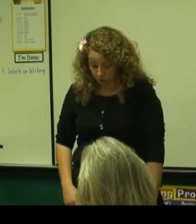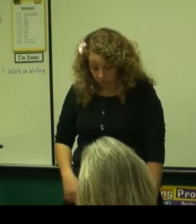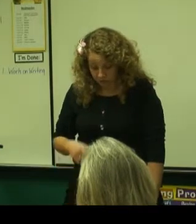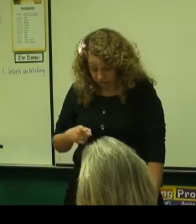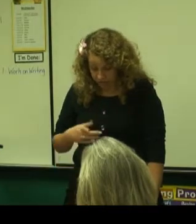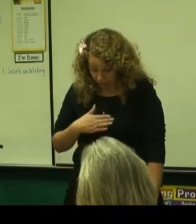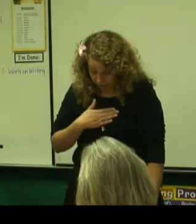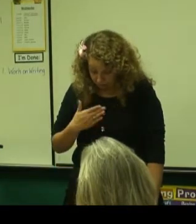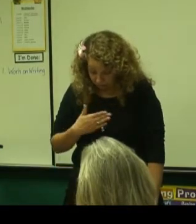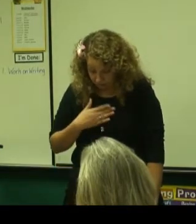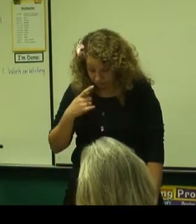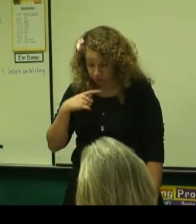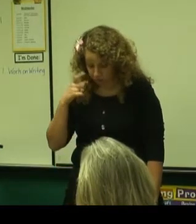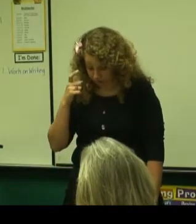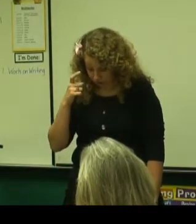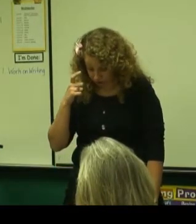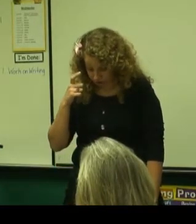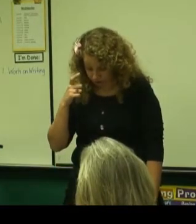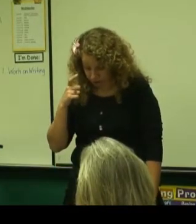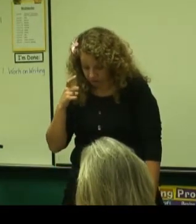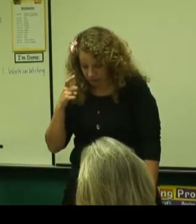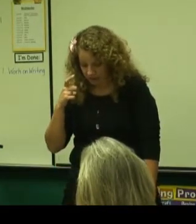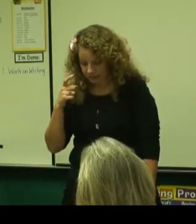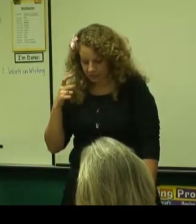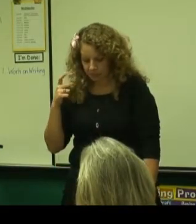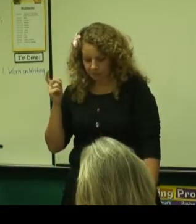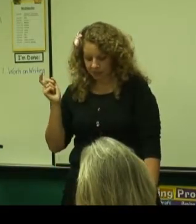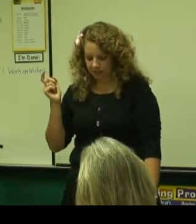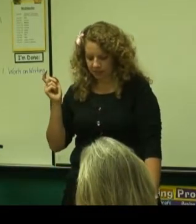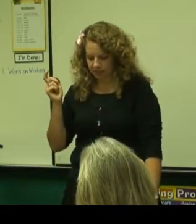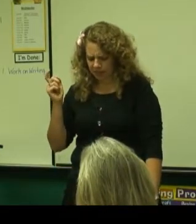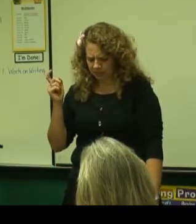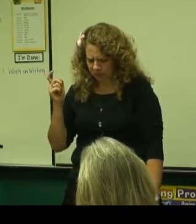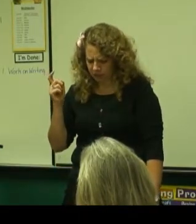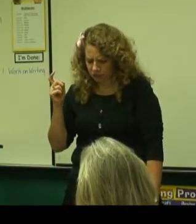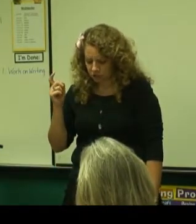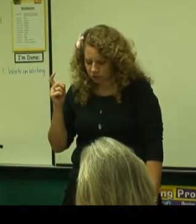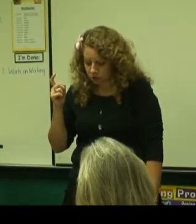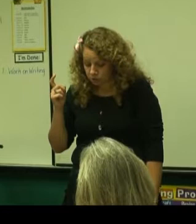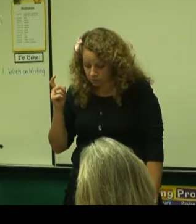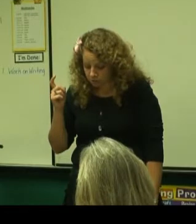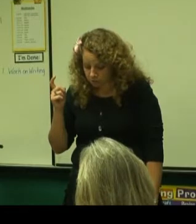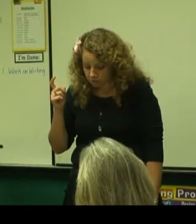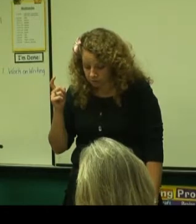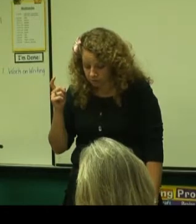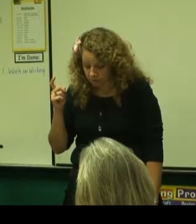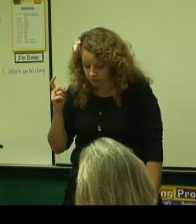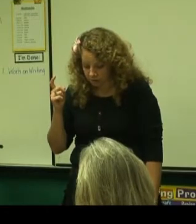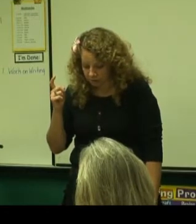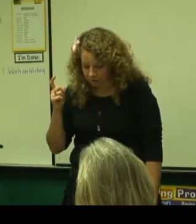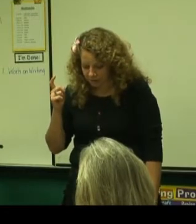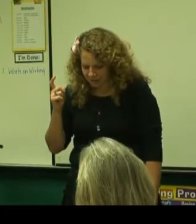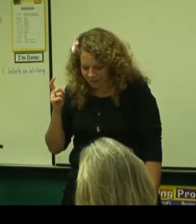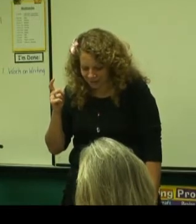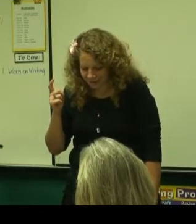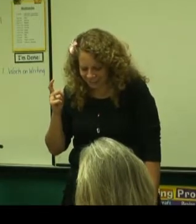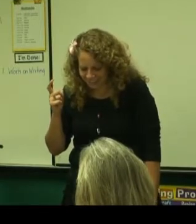Oh, is he happy? So you'd raise your eyebrows, except that because it's a negative question, you'd Raise and squeeze it pretty